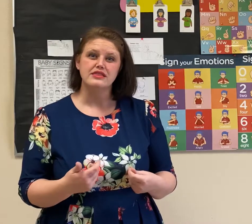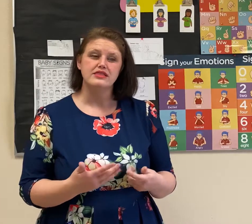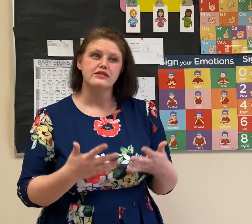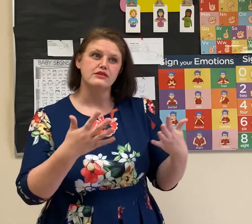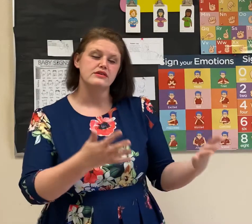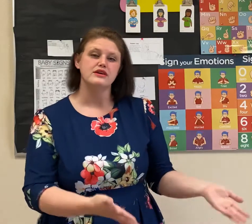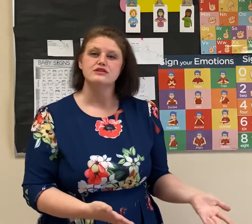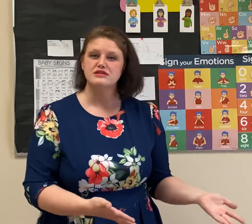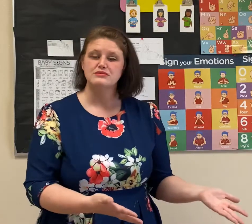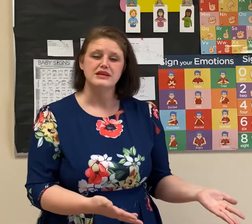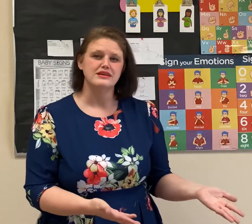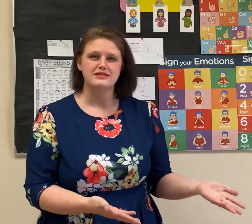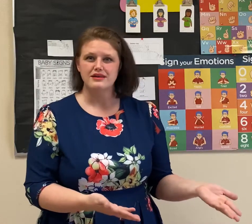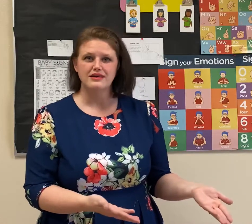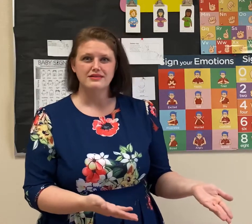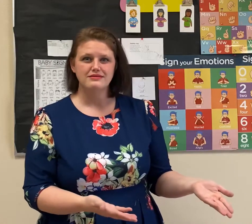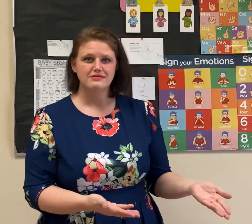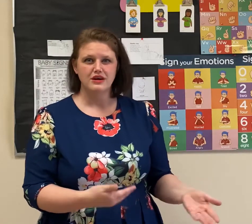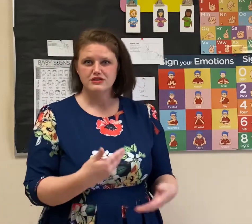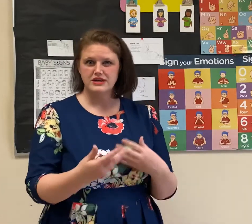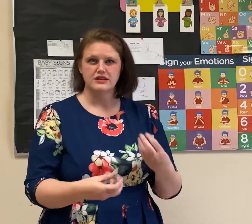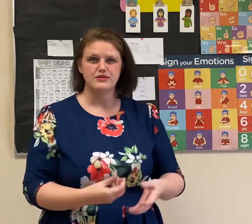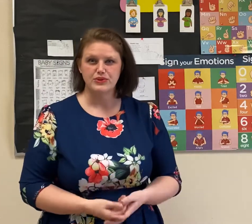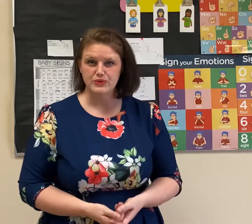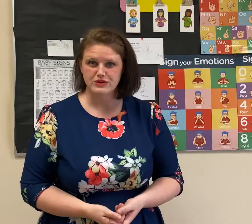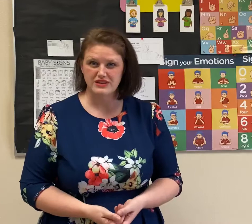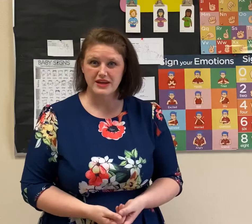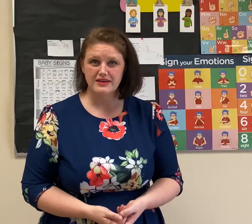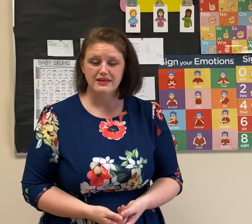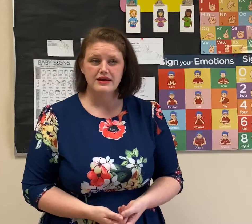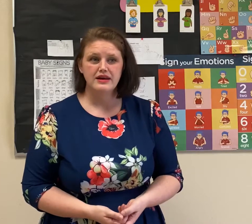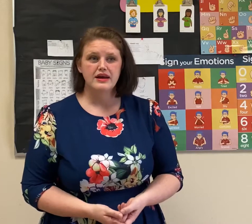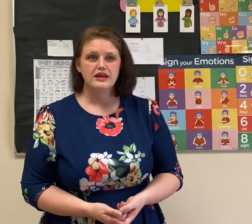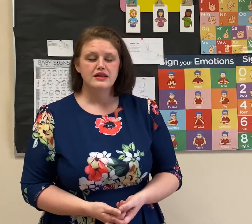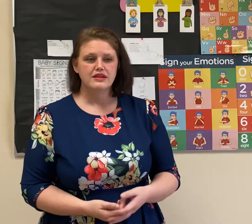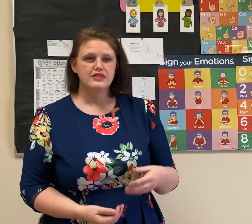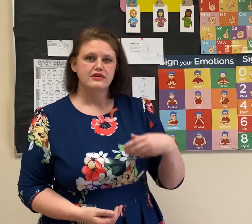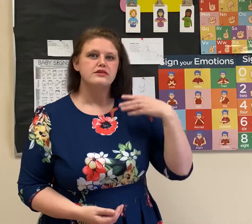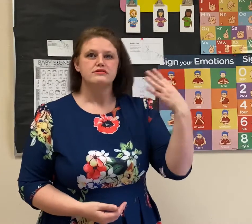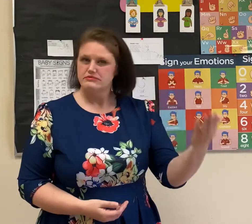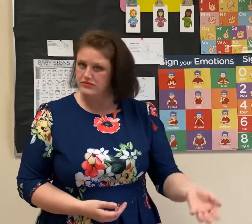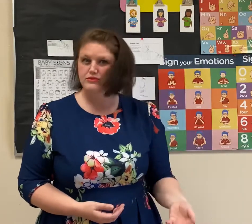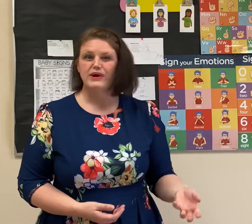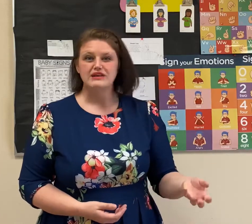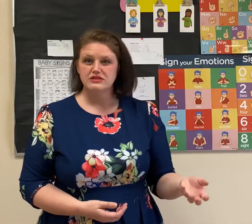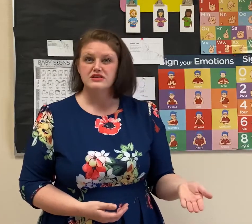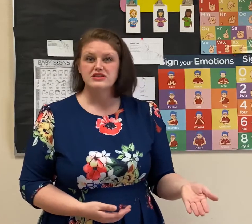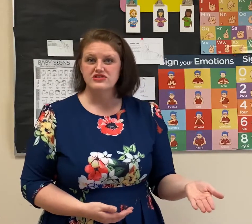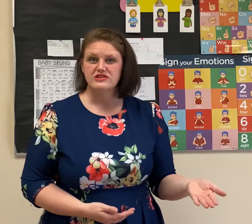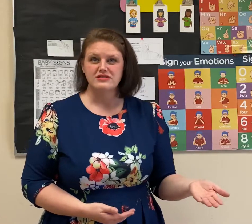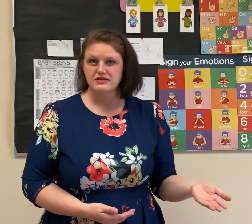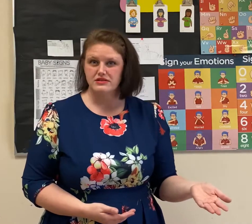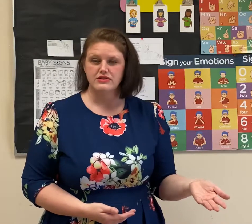their younger sibling is not articulate with words yet, they'll gradually teach these signs to their